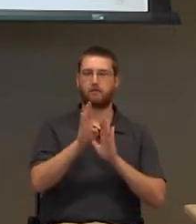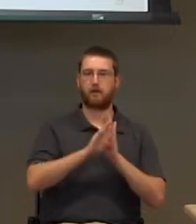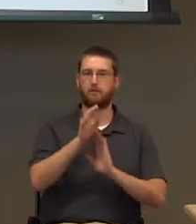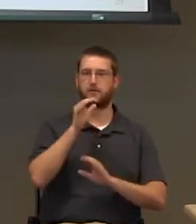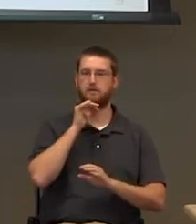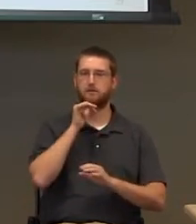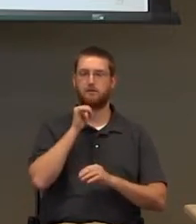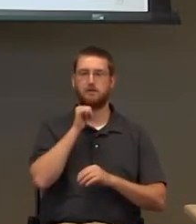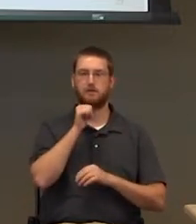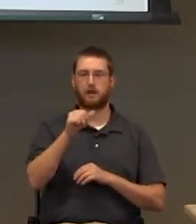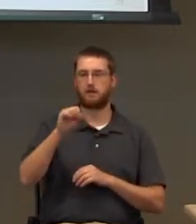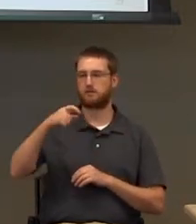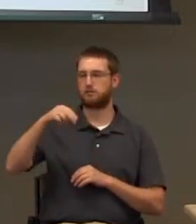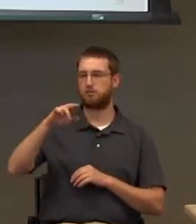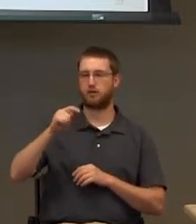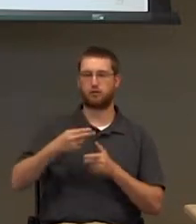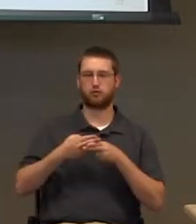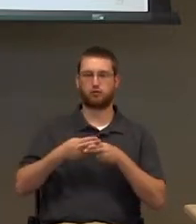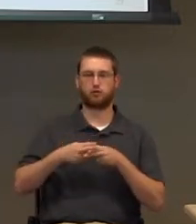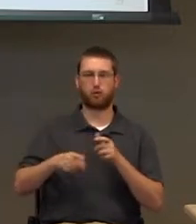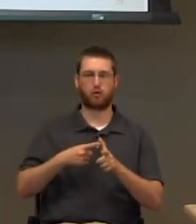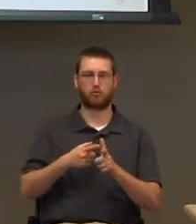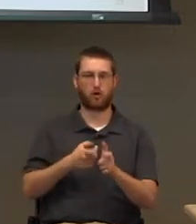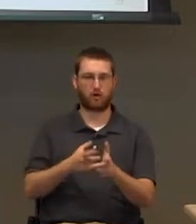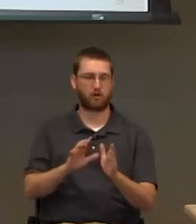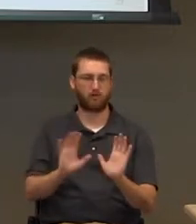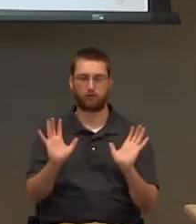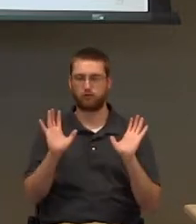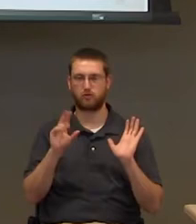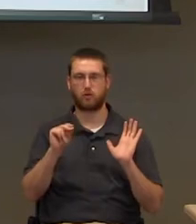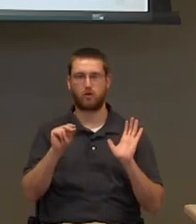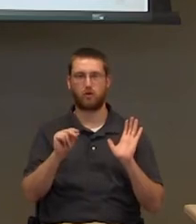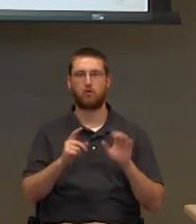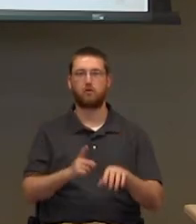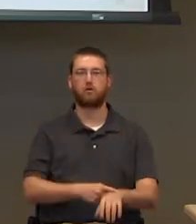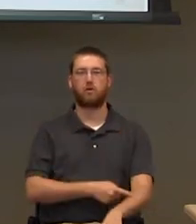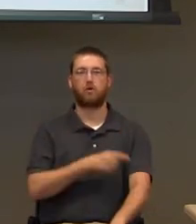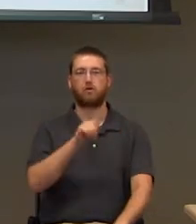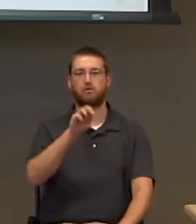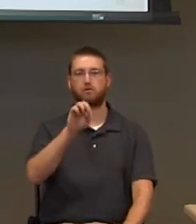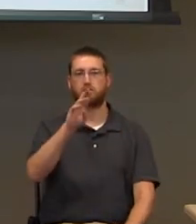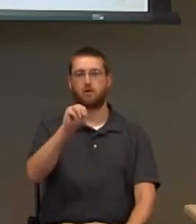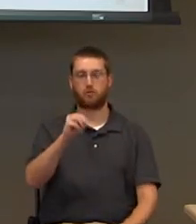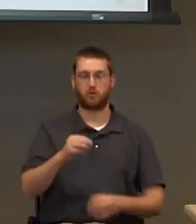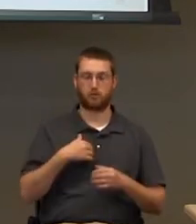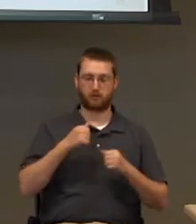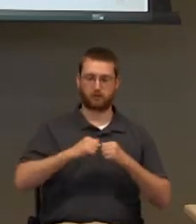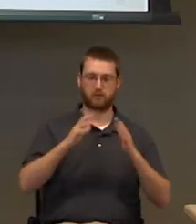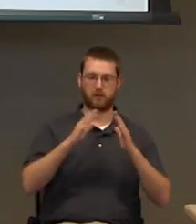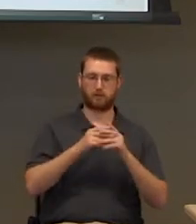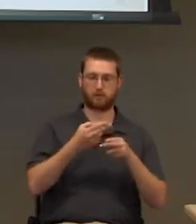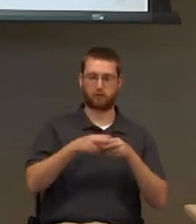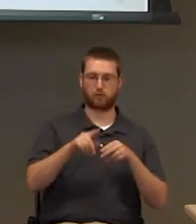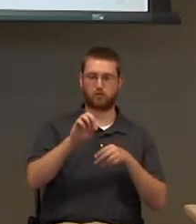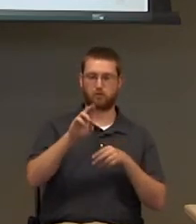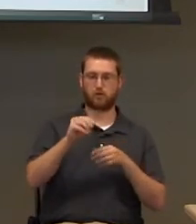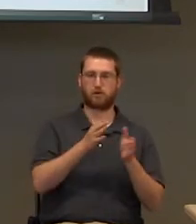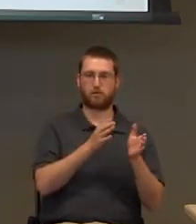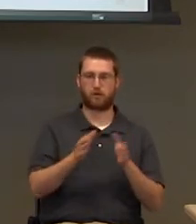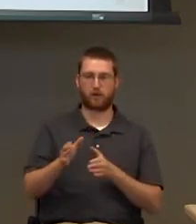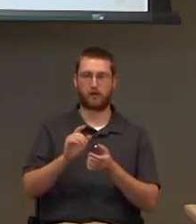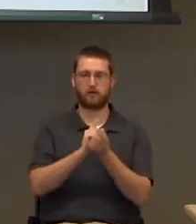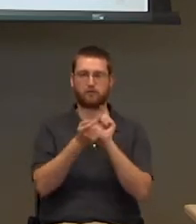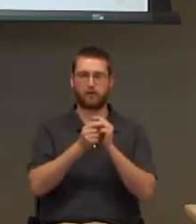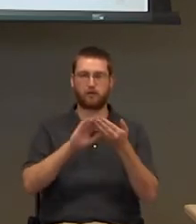and not a sprint. We have to implement our short-term plan, as we get into it, reassess changing market conditions,